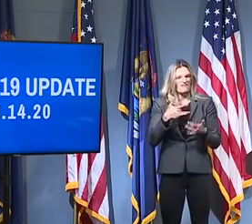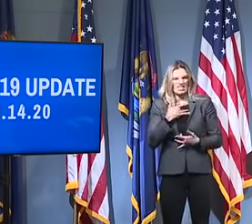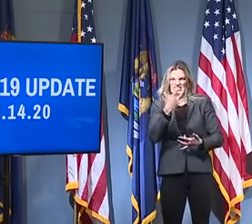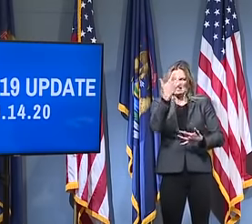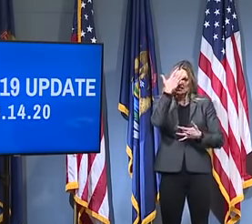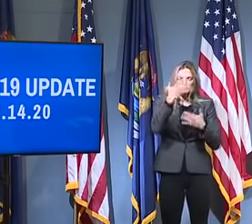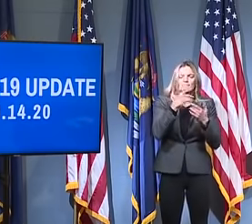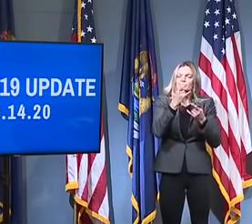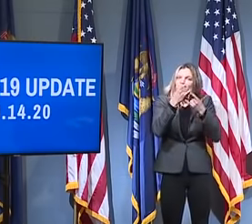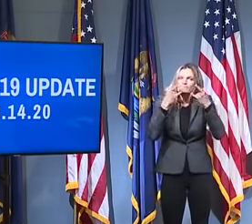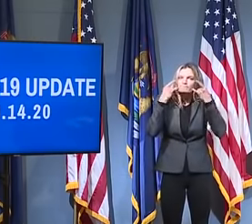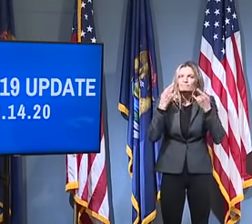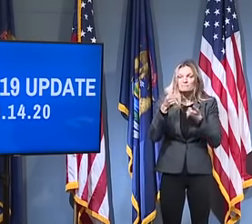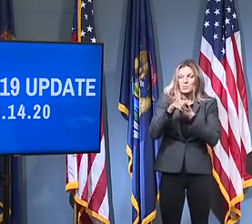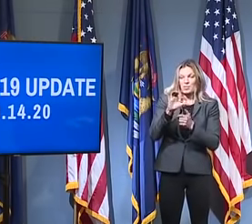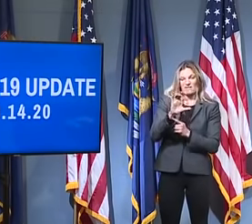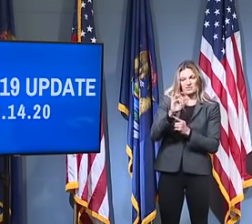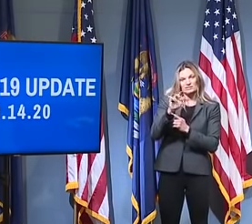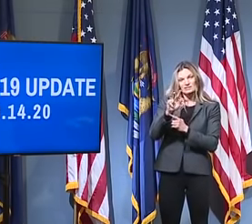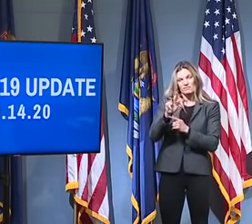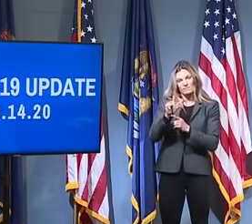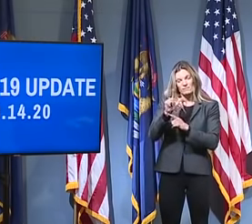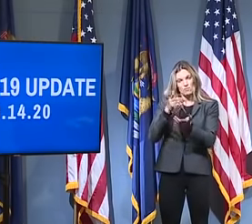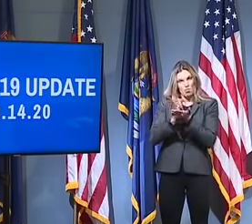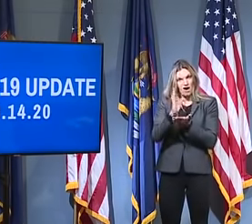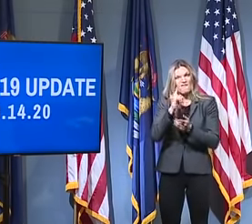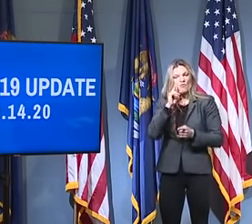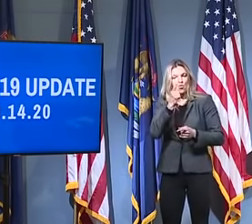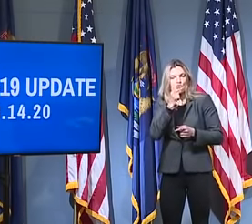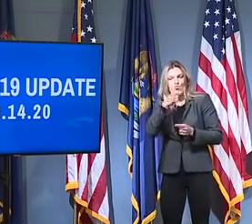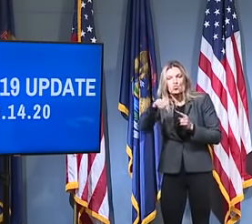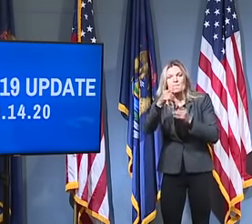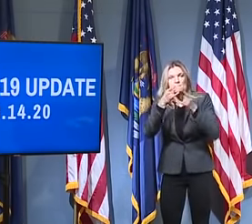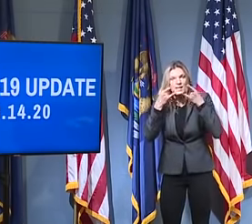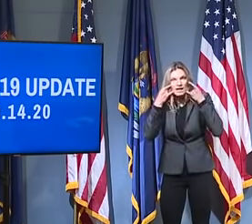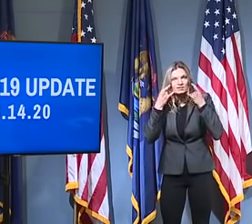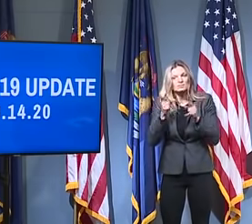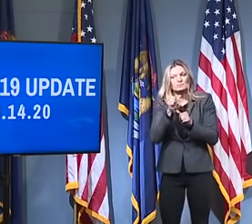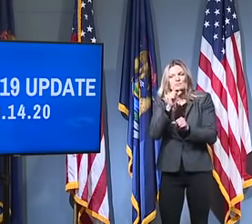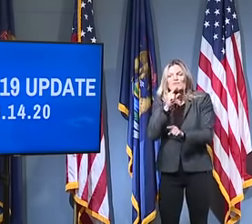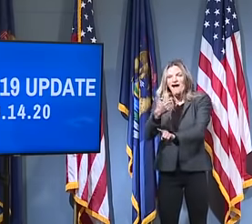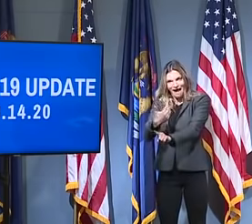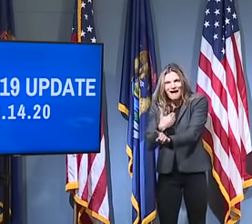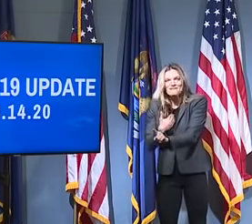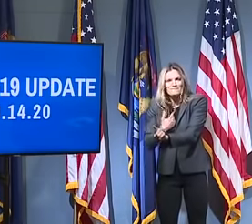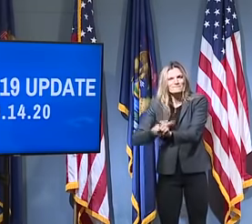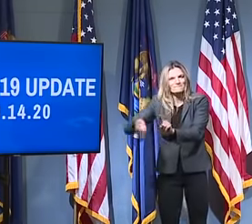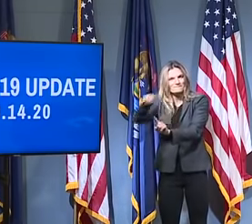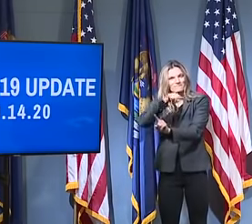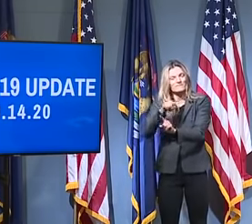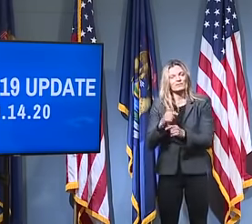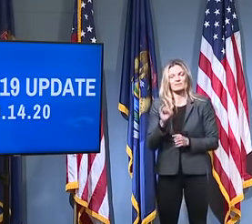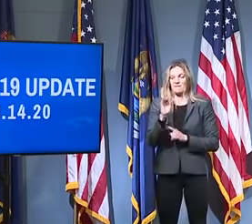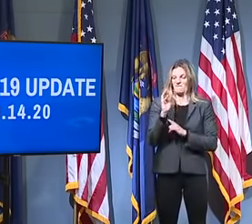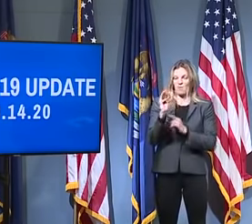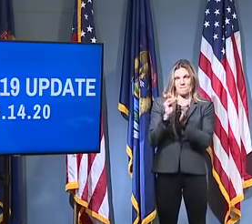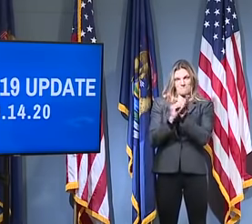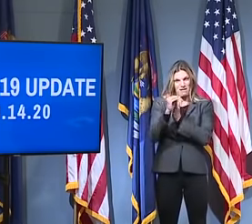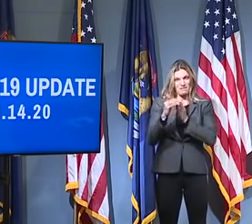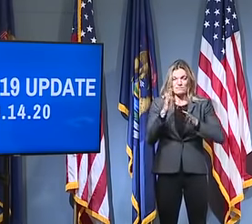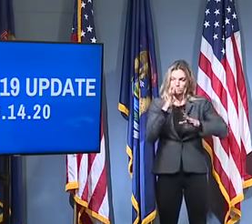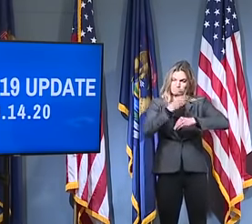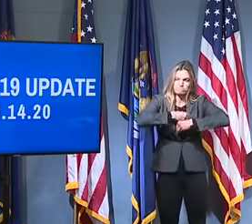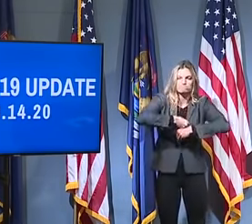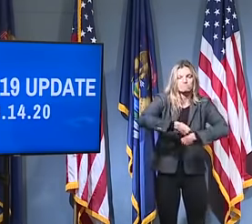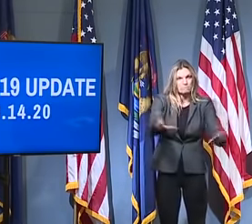rights protections for mask wearers, and also do everything we can to make sure that masks are available. And by delivering 4 million masks to these communities,